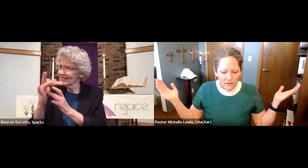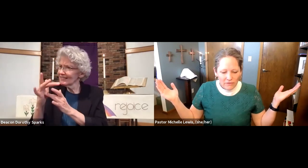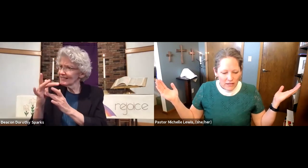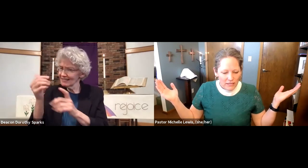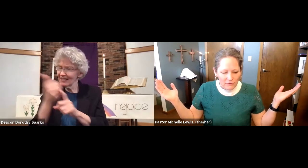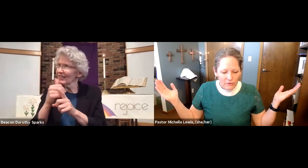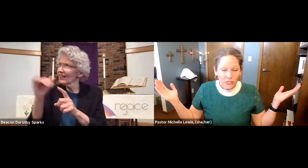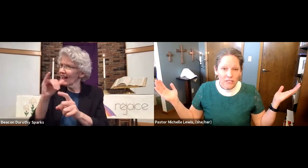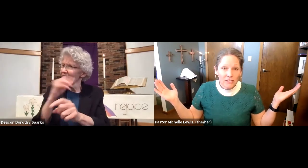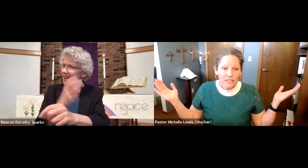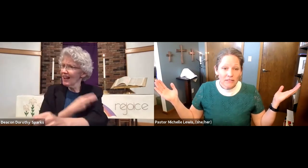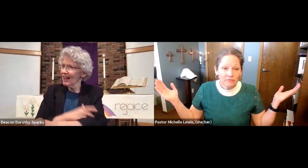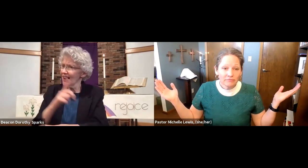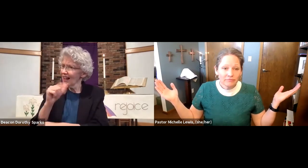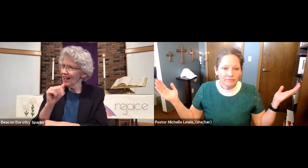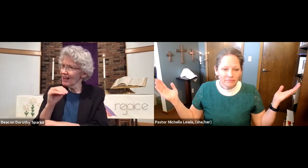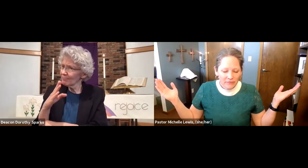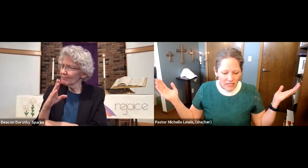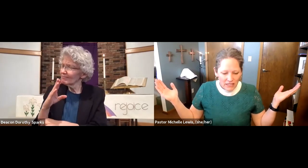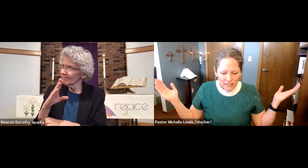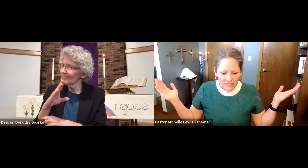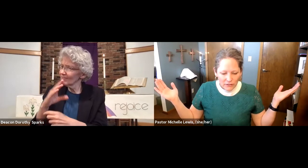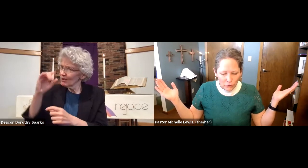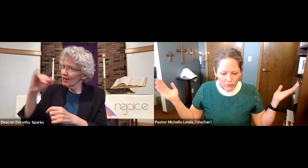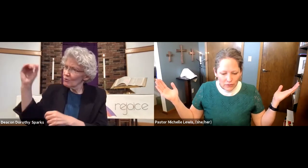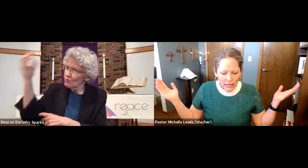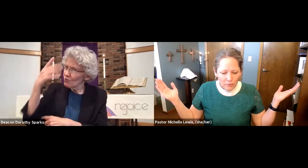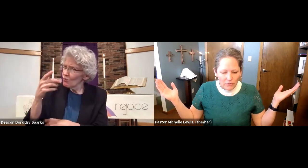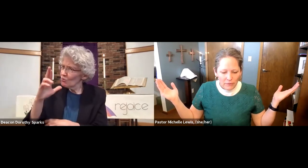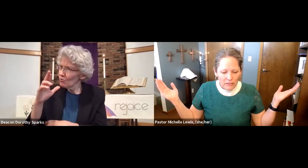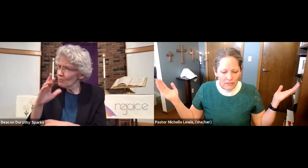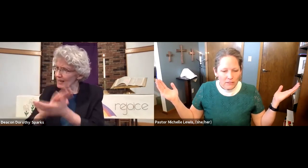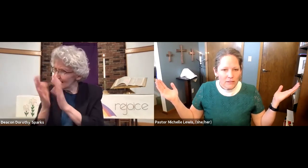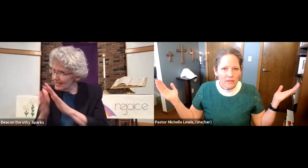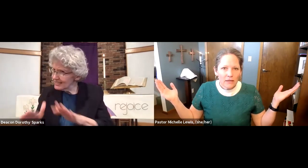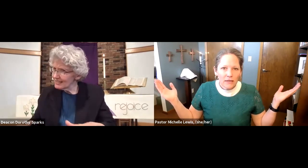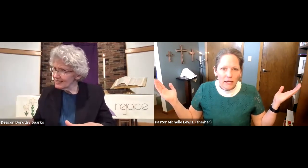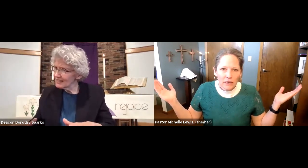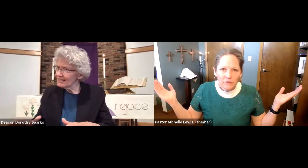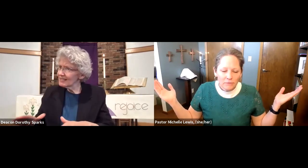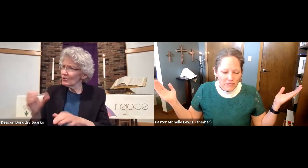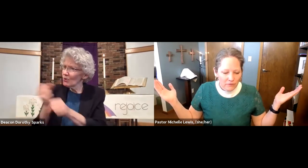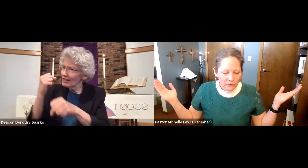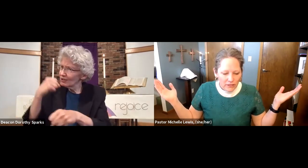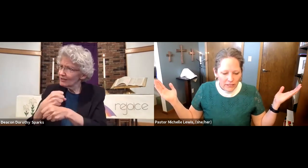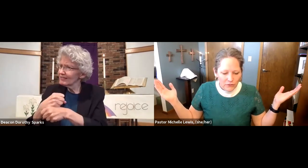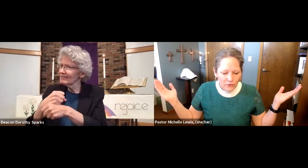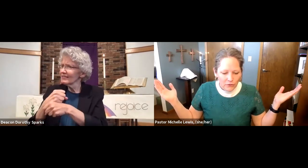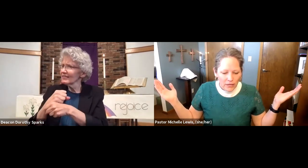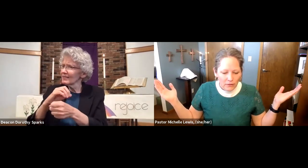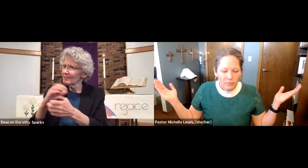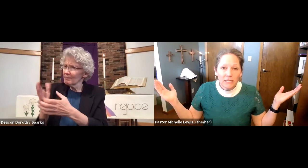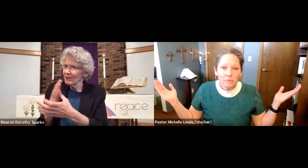We give thanks for Jesus. He is the true Lamb of peace and gives himself freely